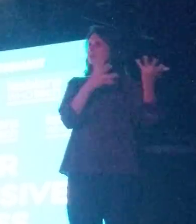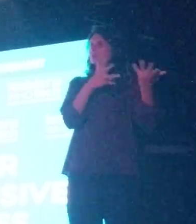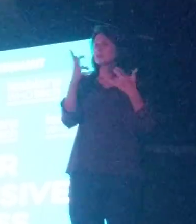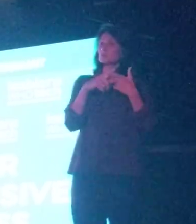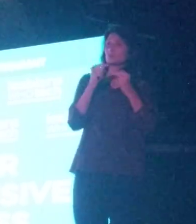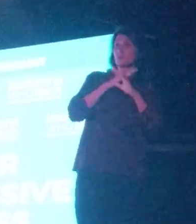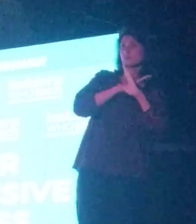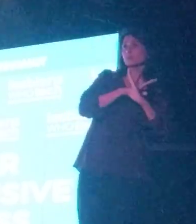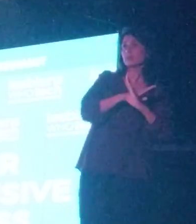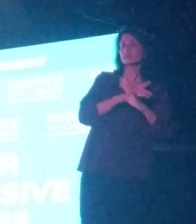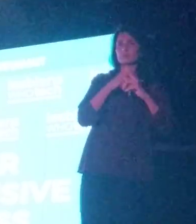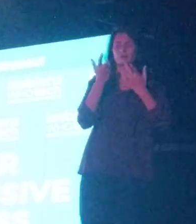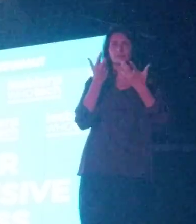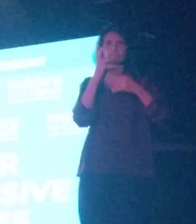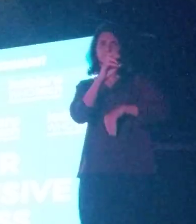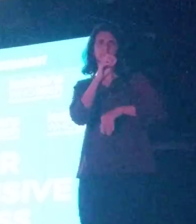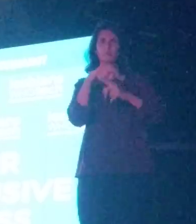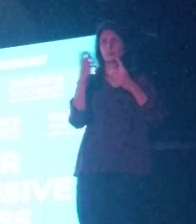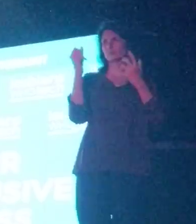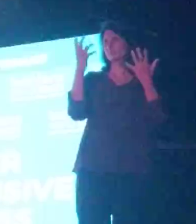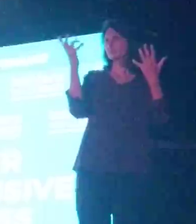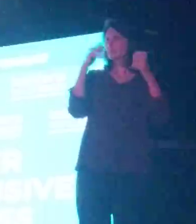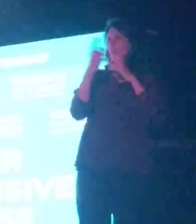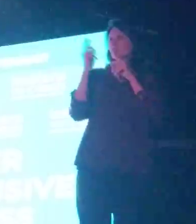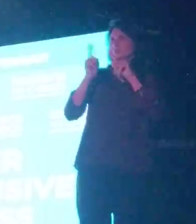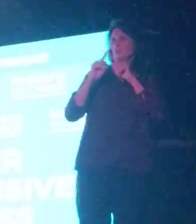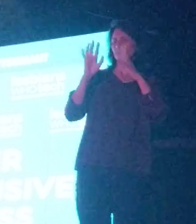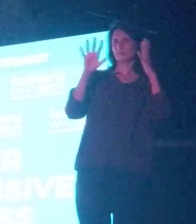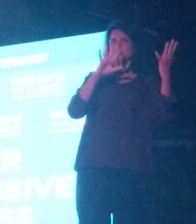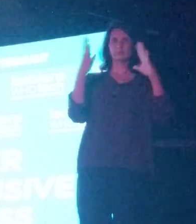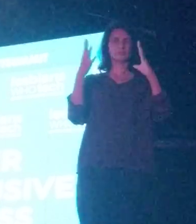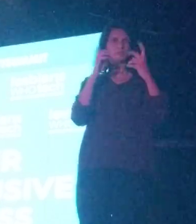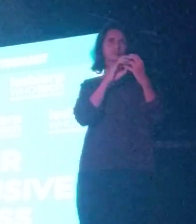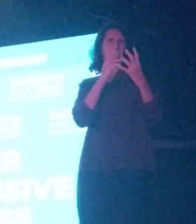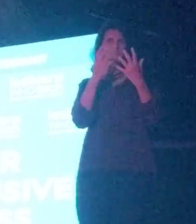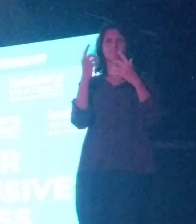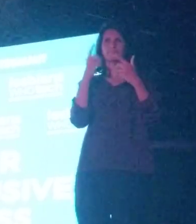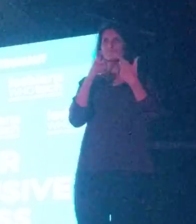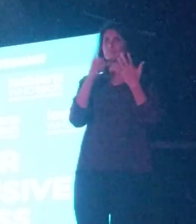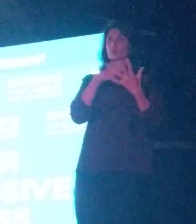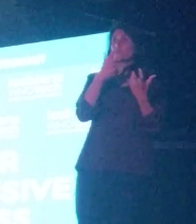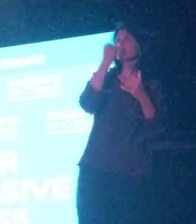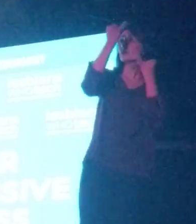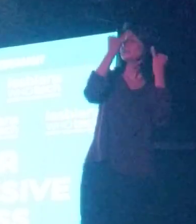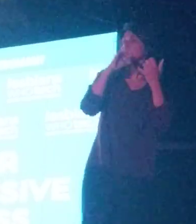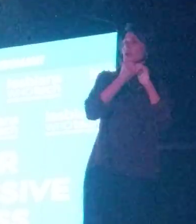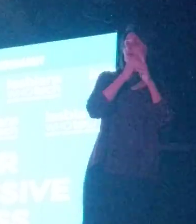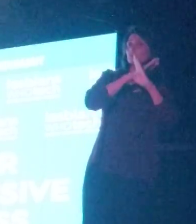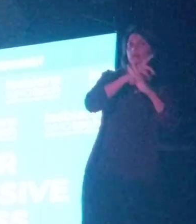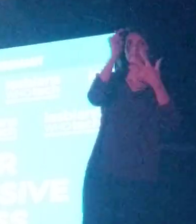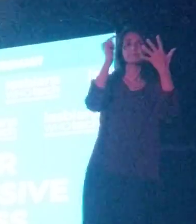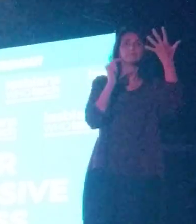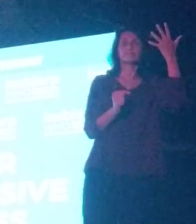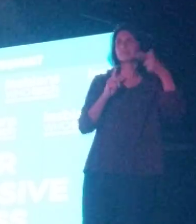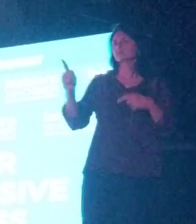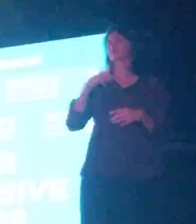are many different ideas about that, are being stymied. So the best way to deal with